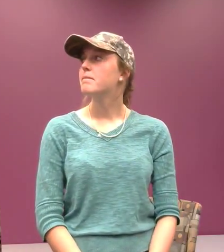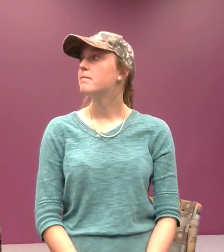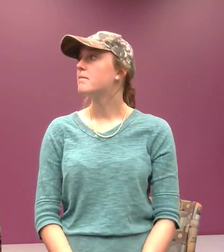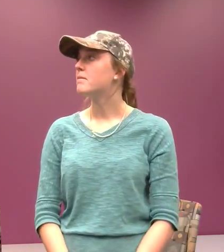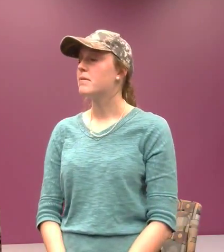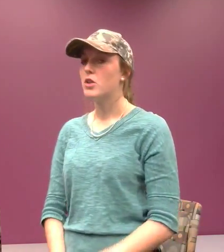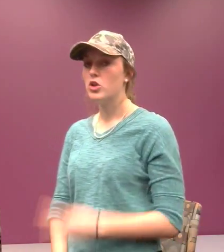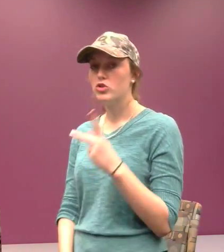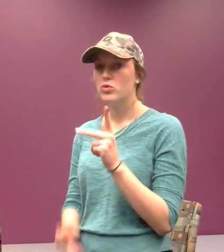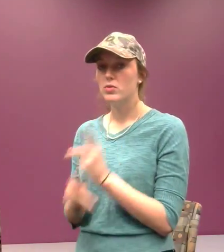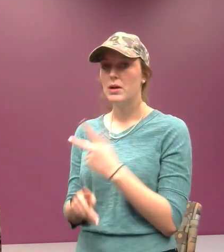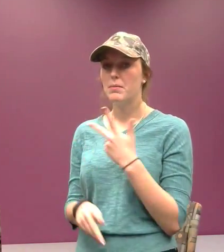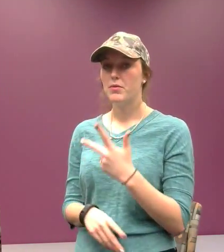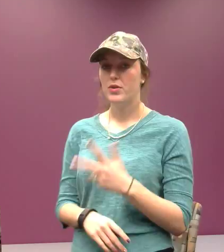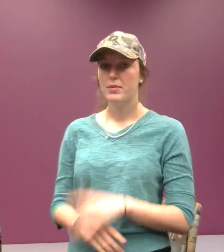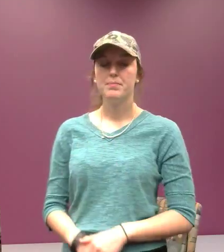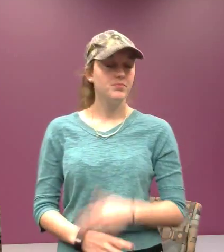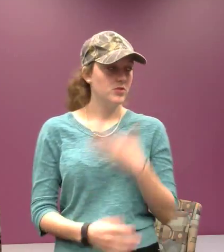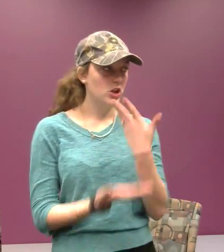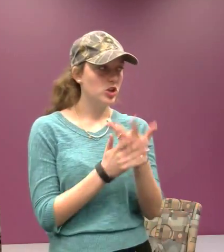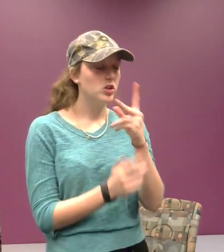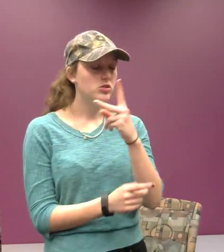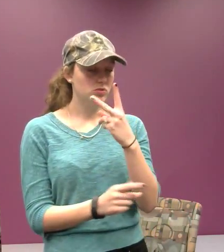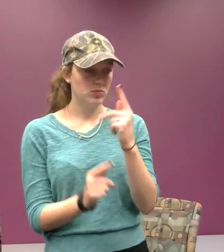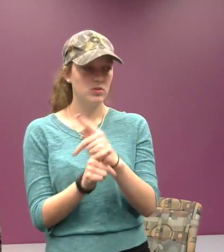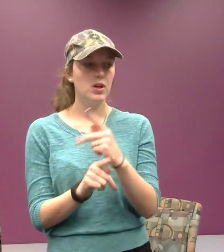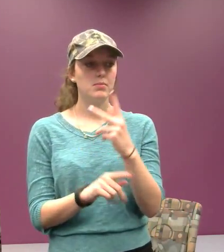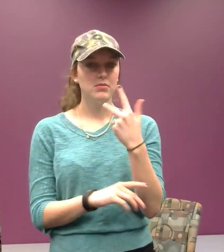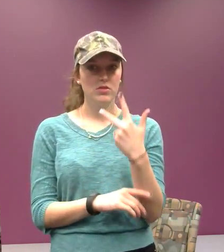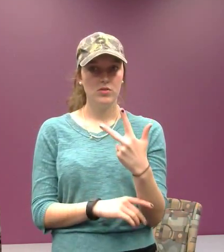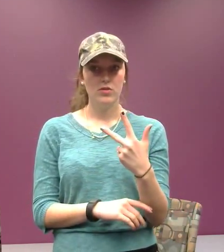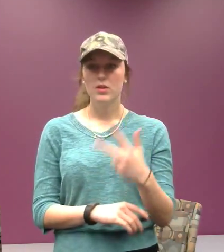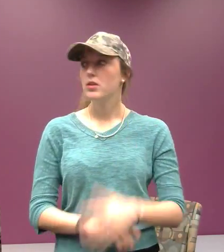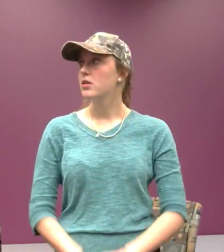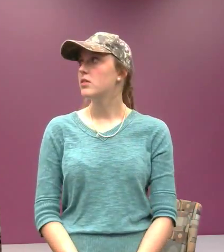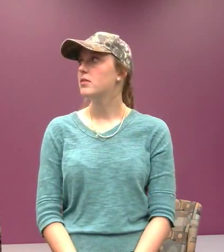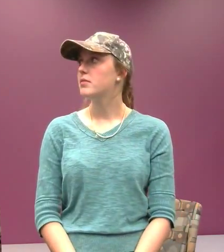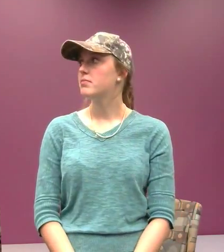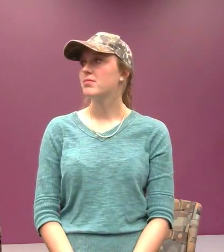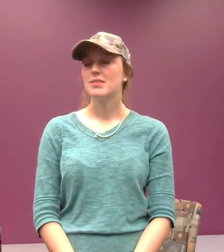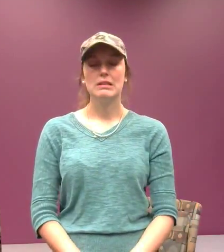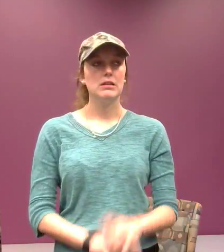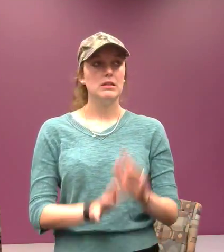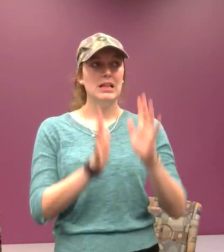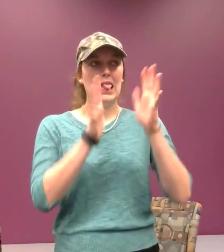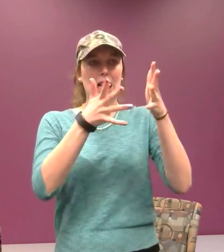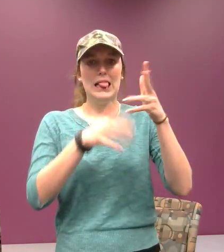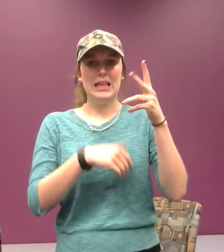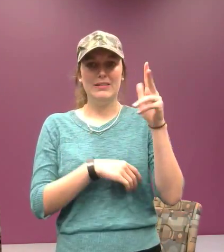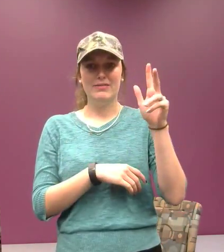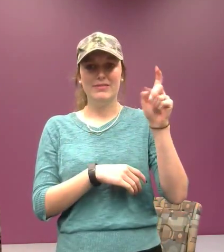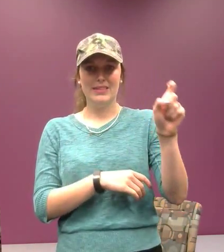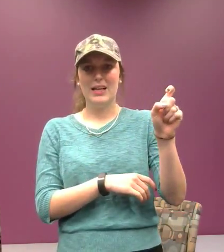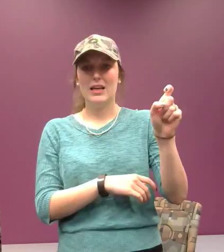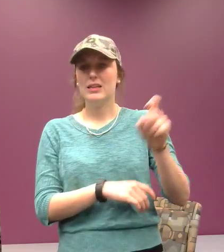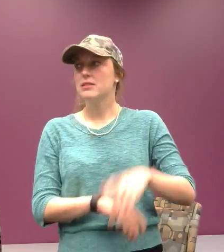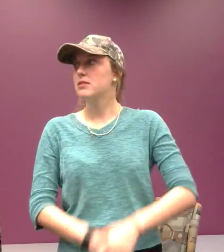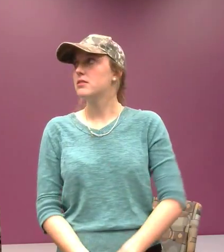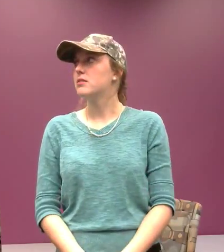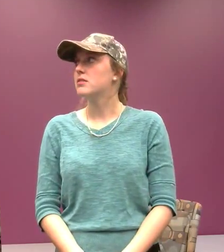Very good. 2 times 3. I'm just going to leave that x to the 4th alone for a minute. We'll come back. The 3, we don't need to deal